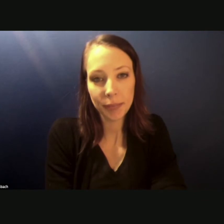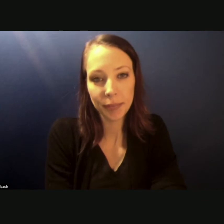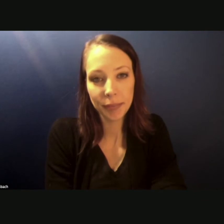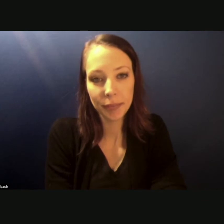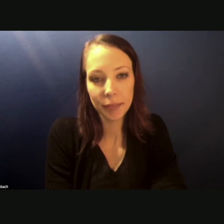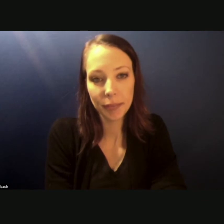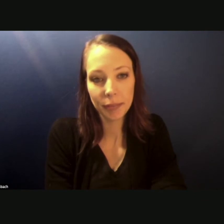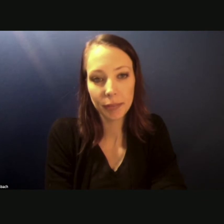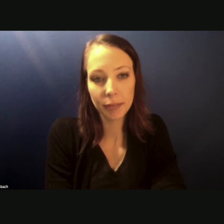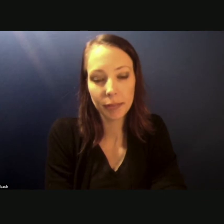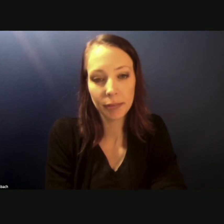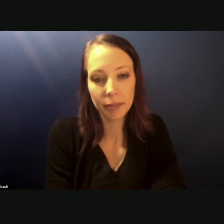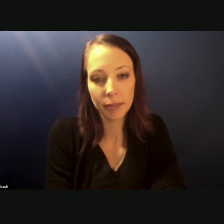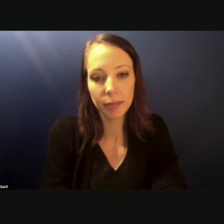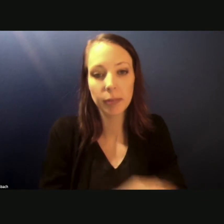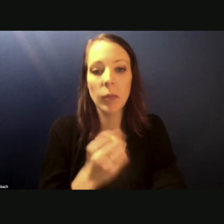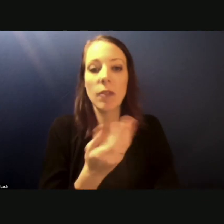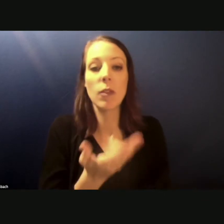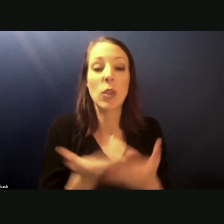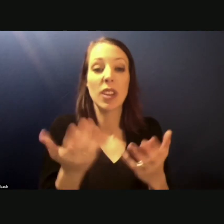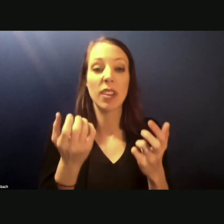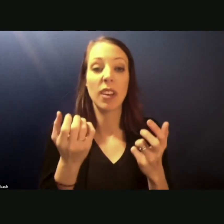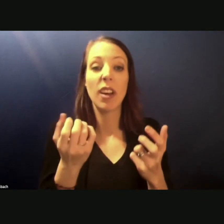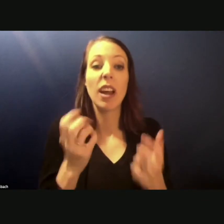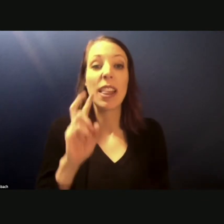There's a few things a lot of the veggies do better with